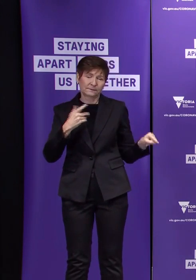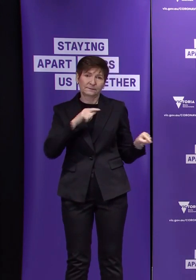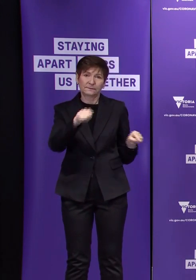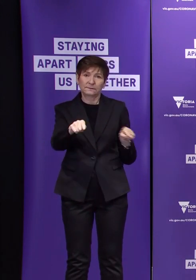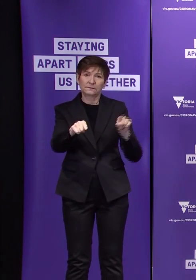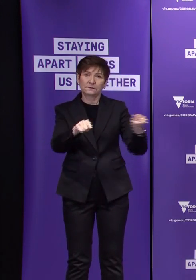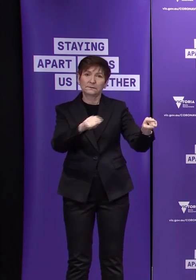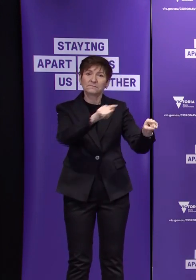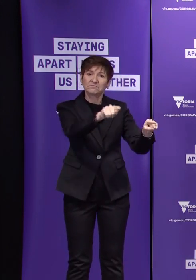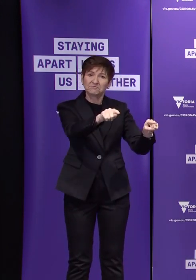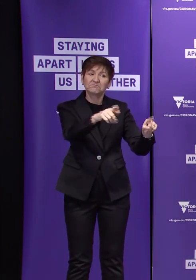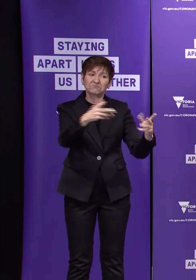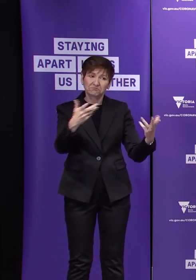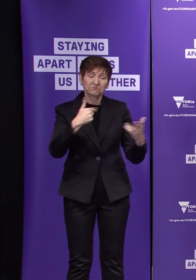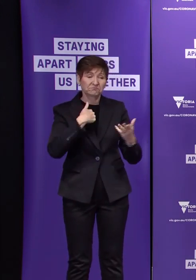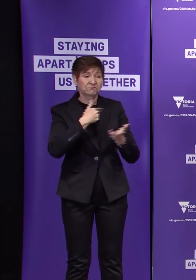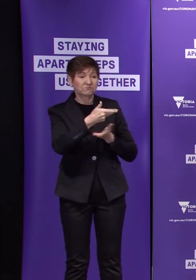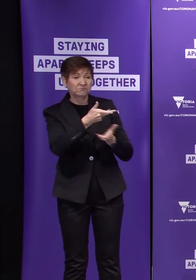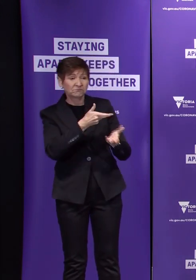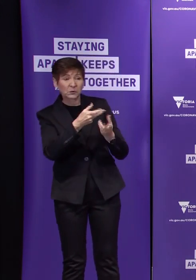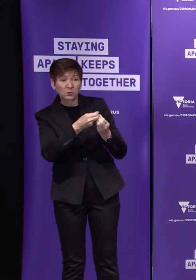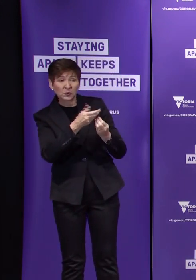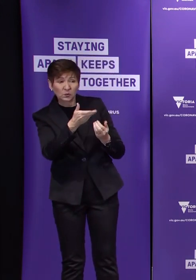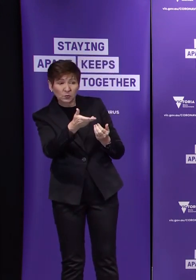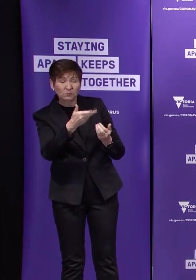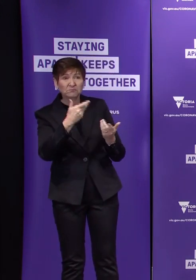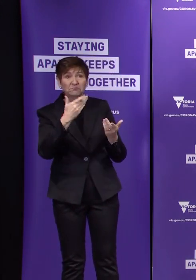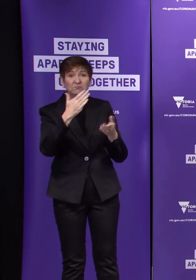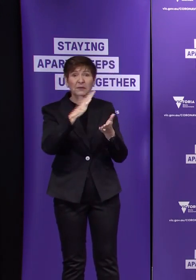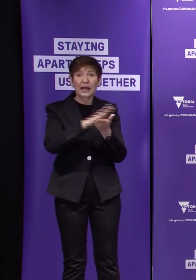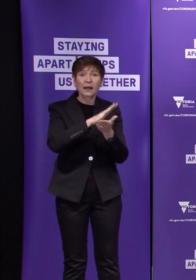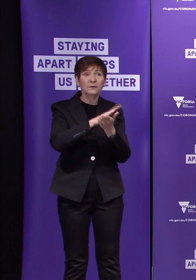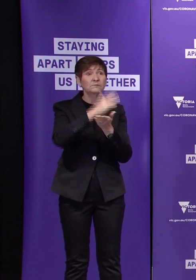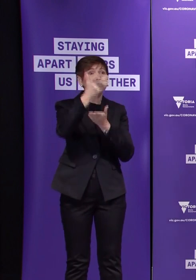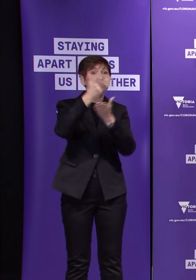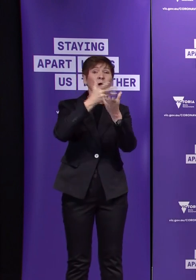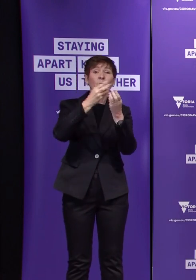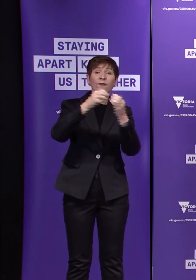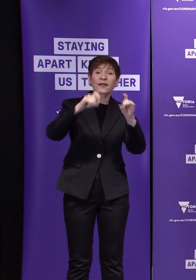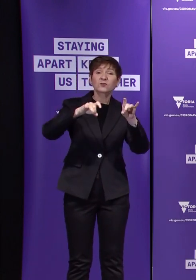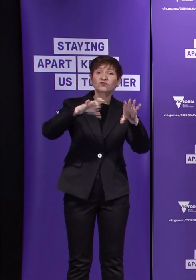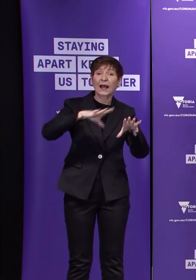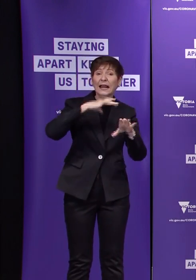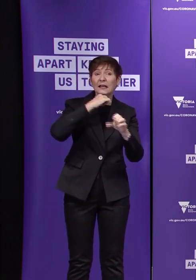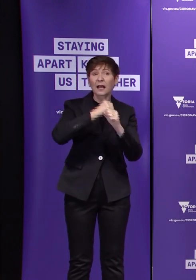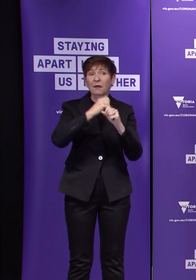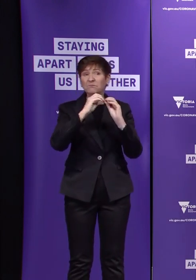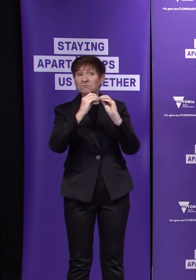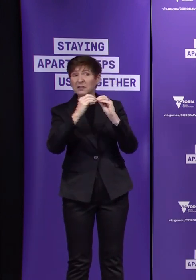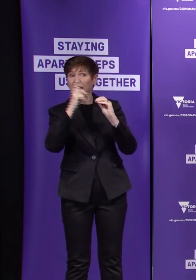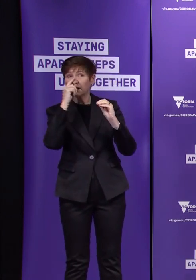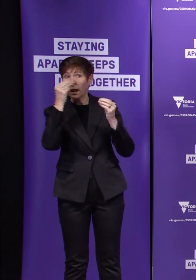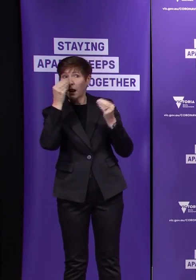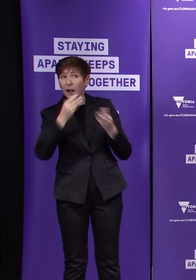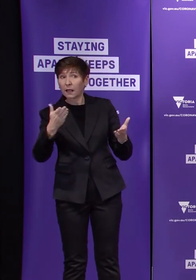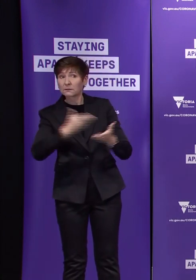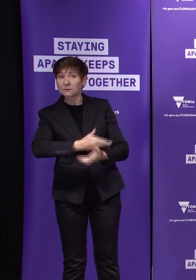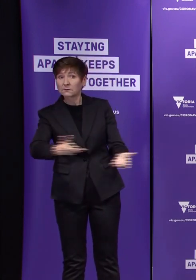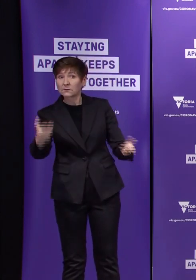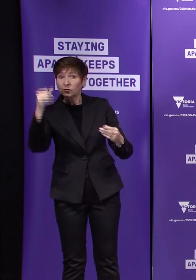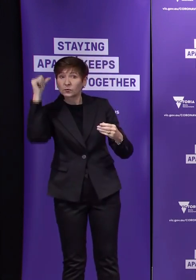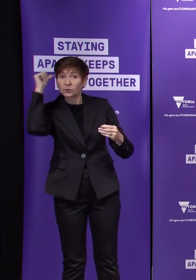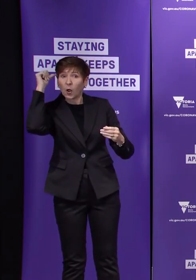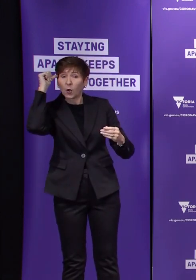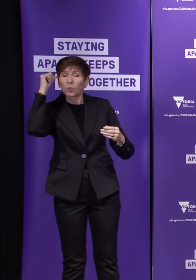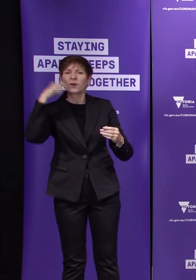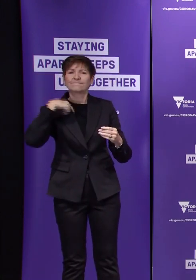with probably with federal authorities as well, given that it's a shared response, but of course it's